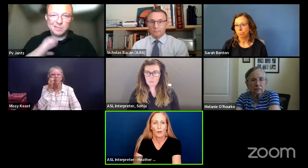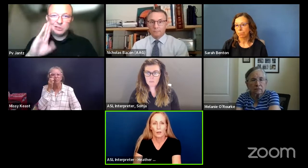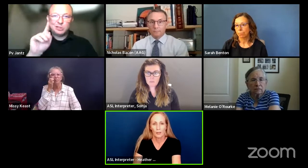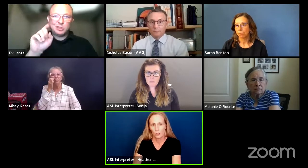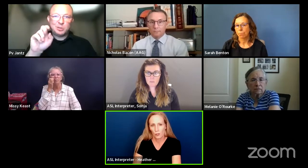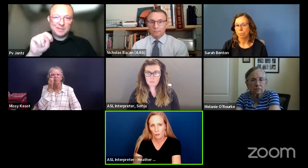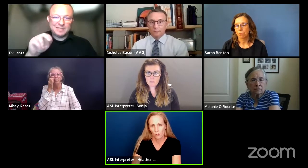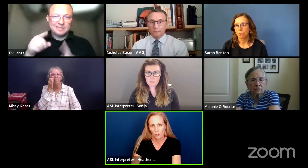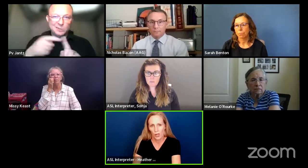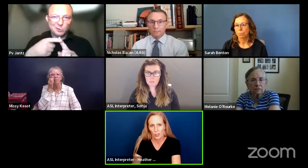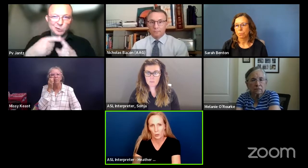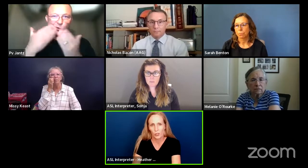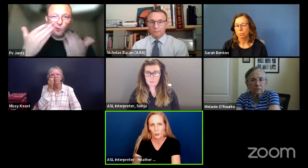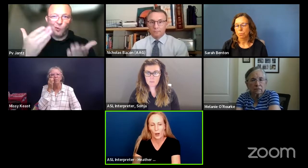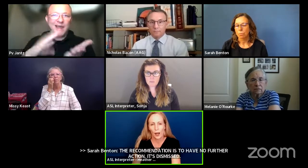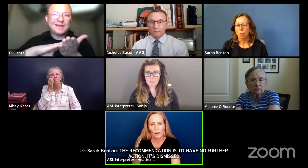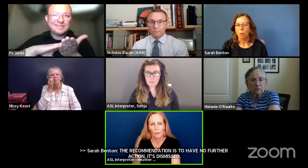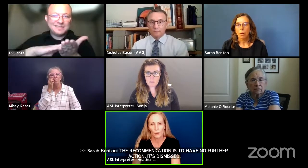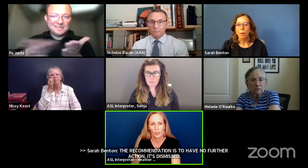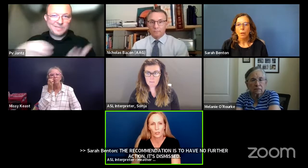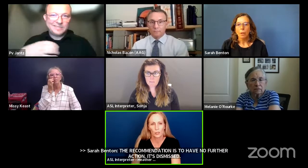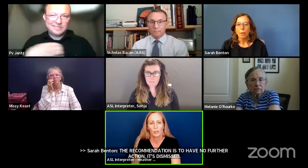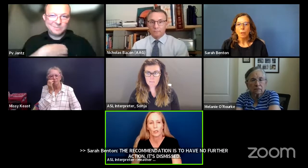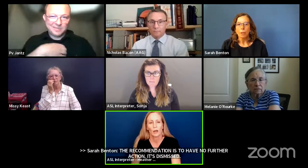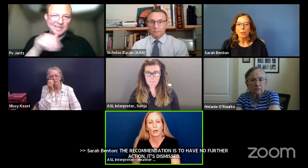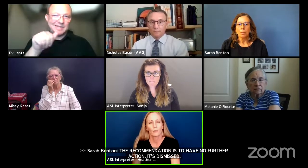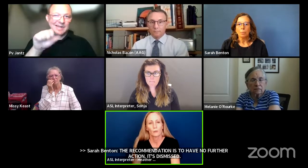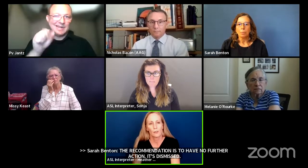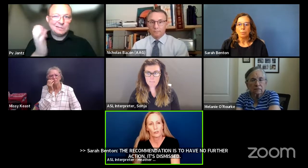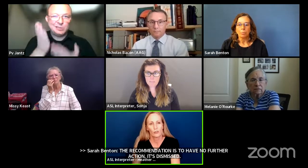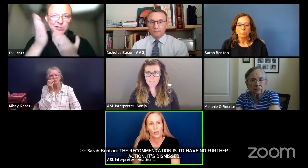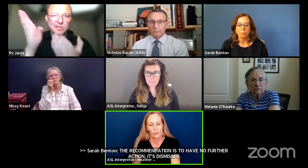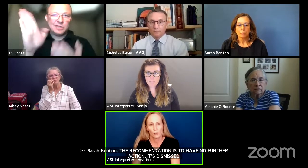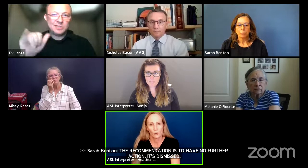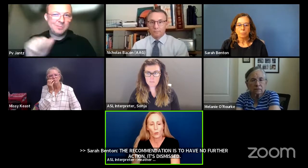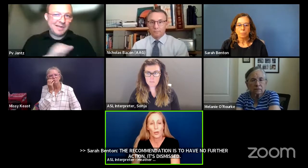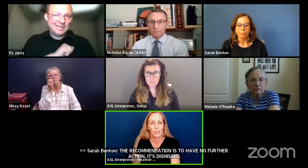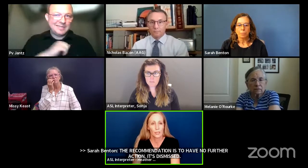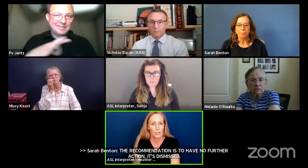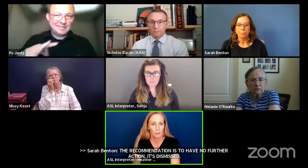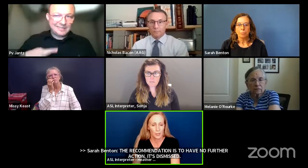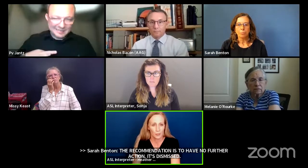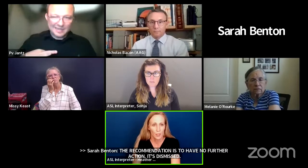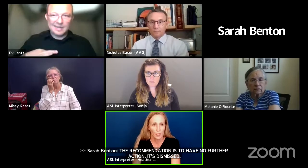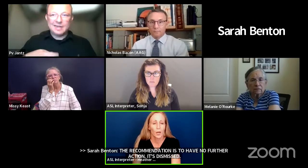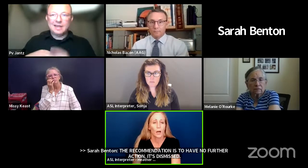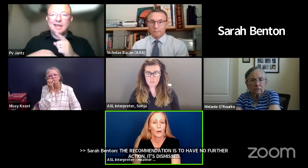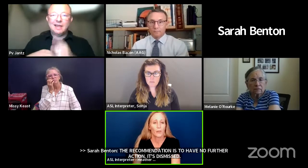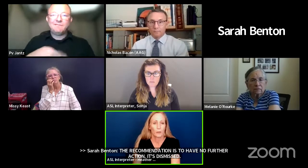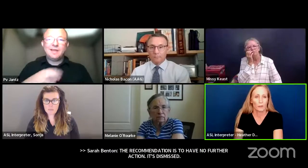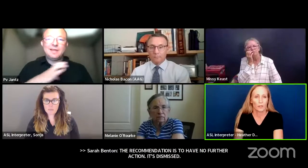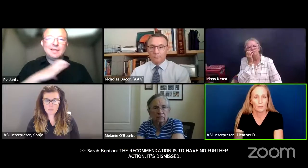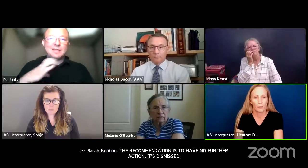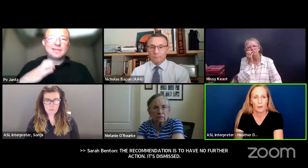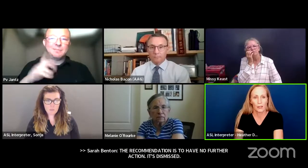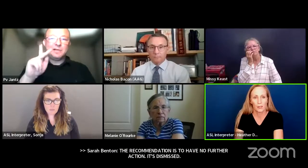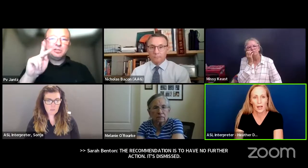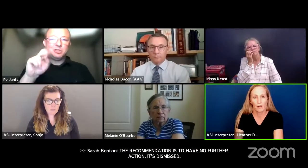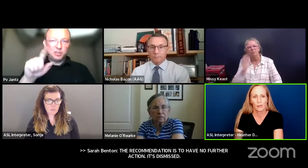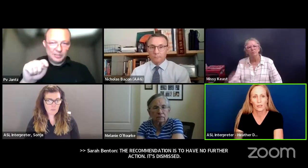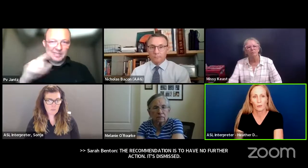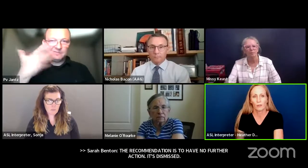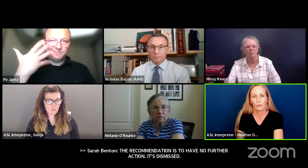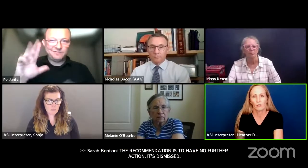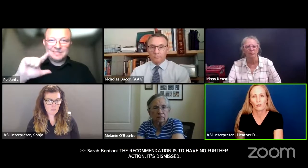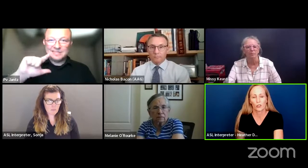Okay, this is Commissioner Jantz. We do have a motion from Commissioner Jantz to go ahead and dismiss, and that was recommended by the